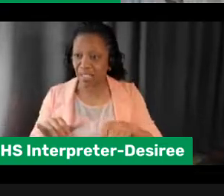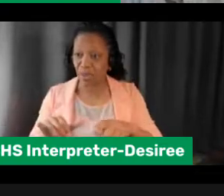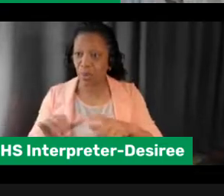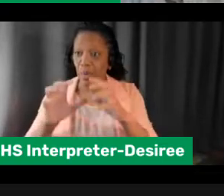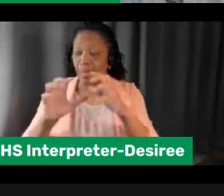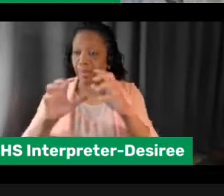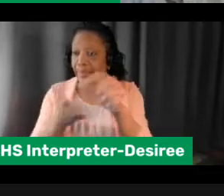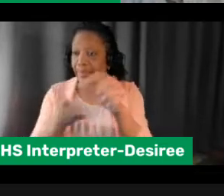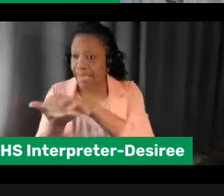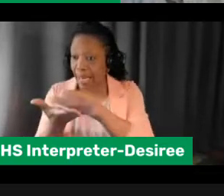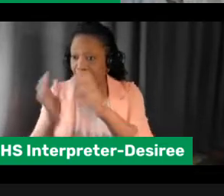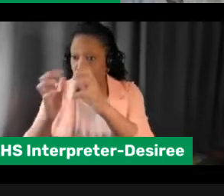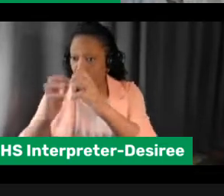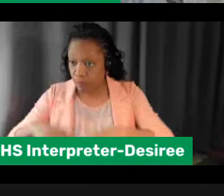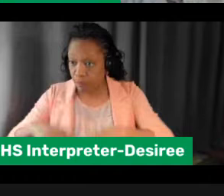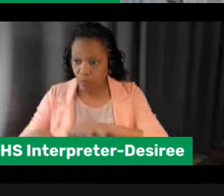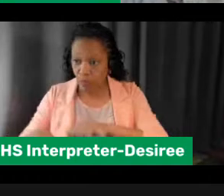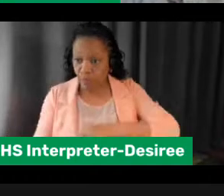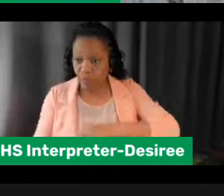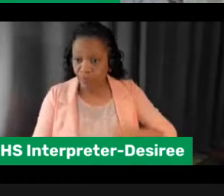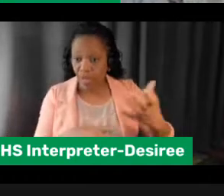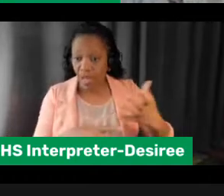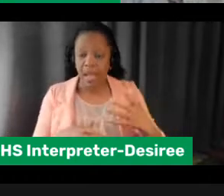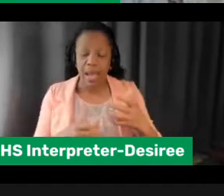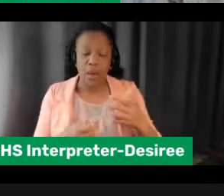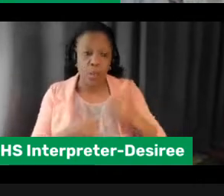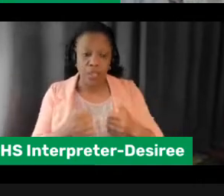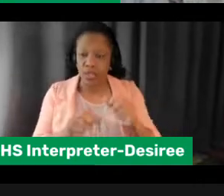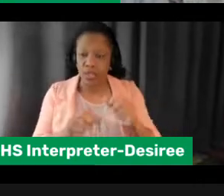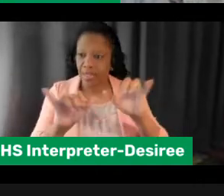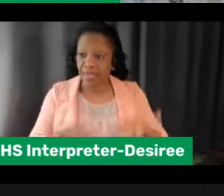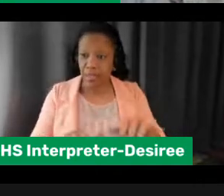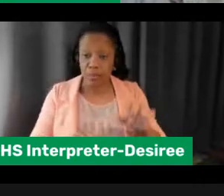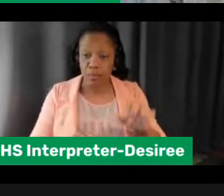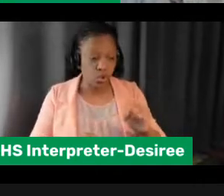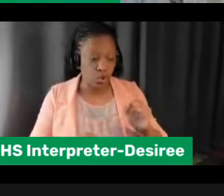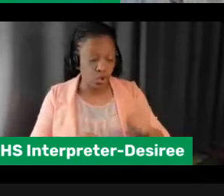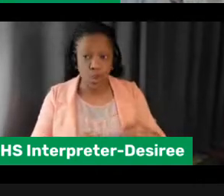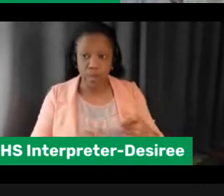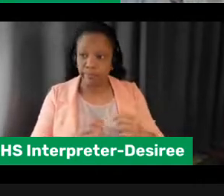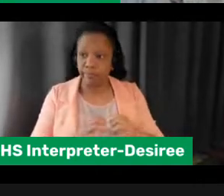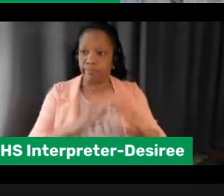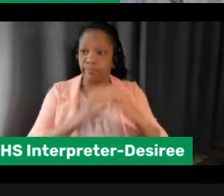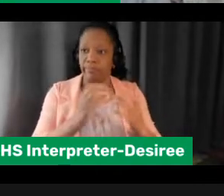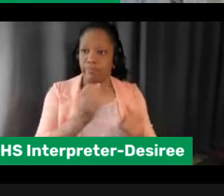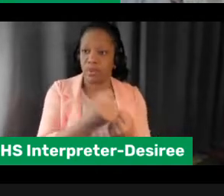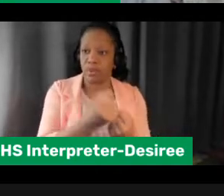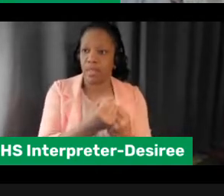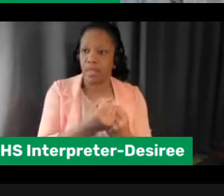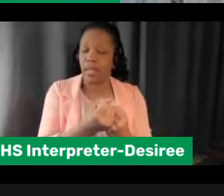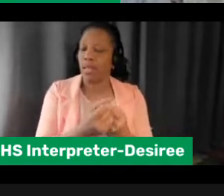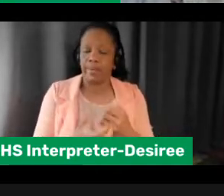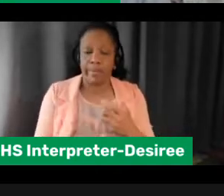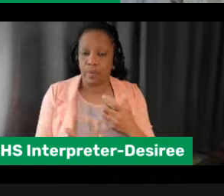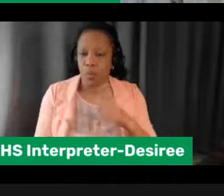build up? And how do we need to heal for us all to be free? The Lawndale